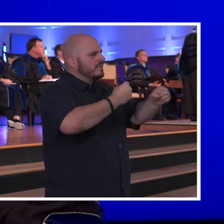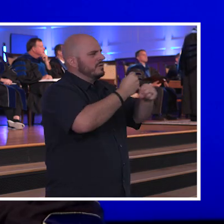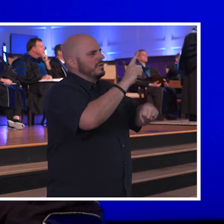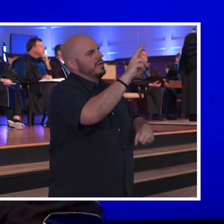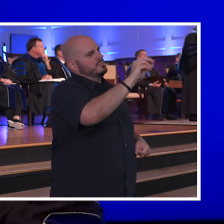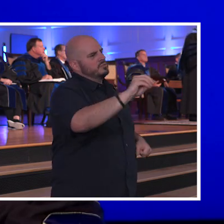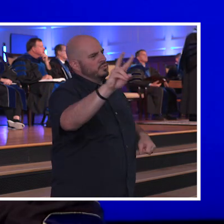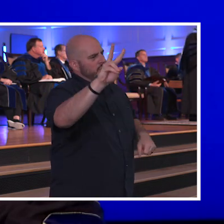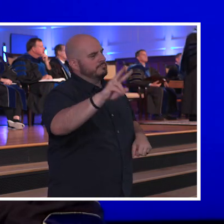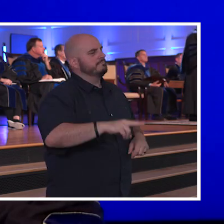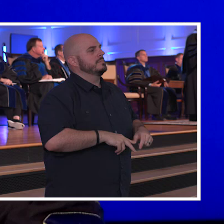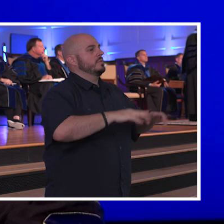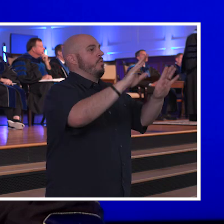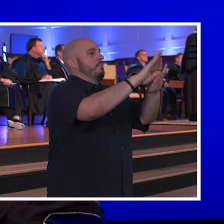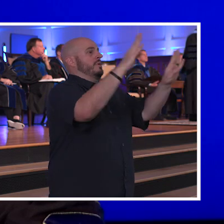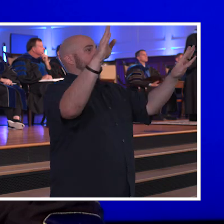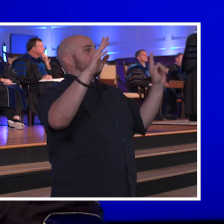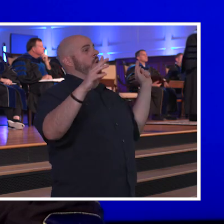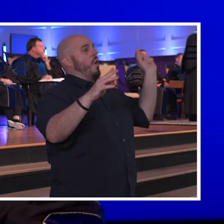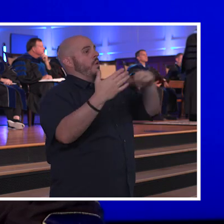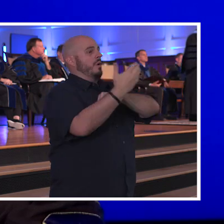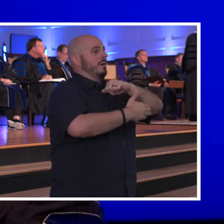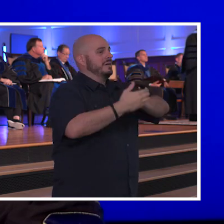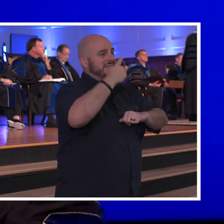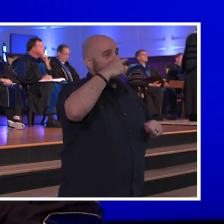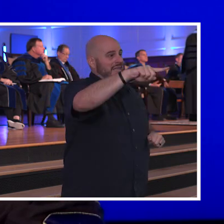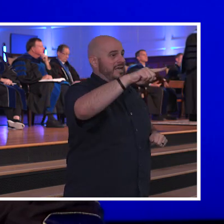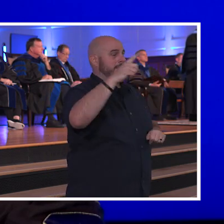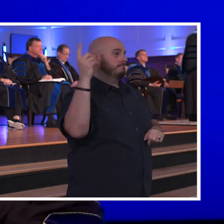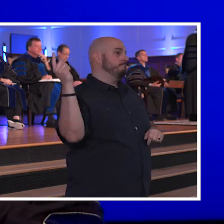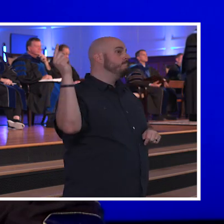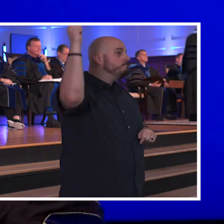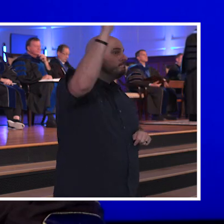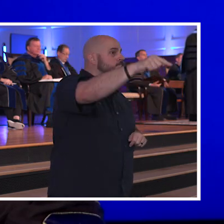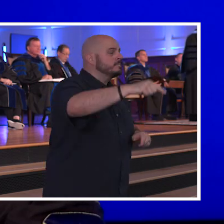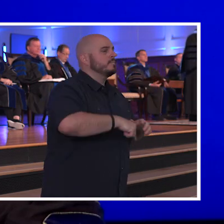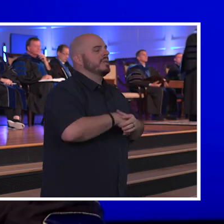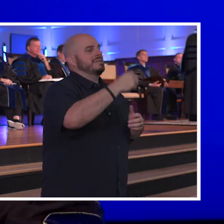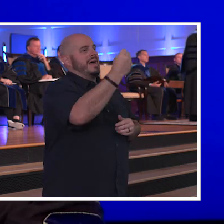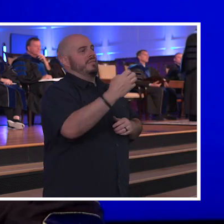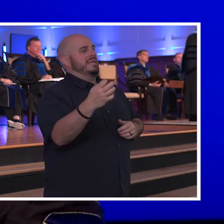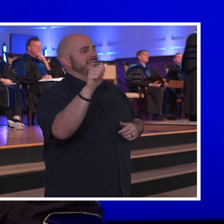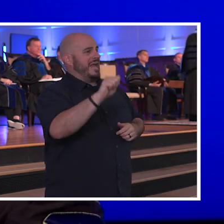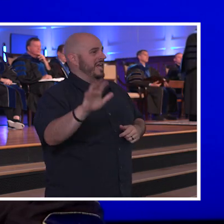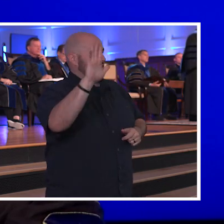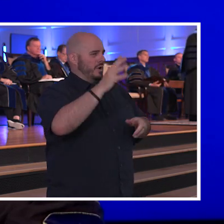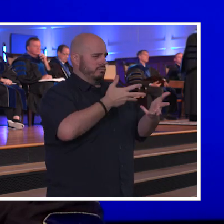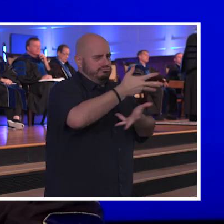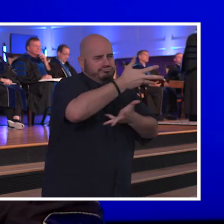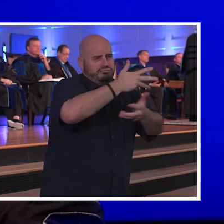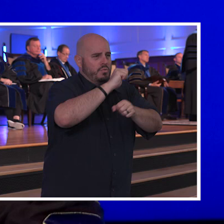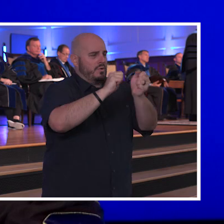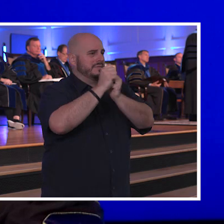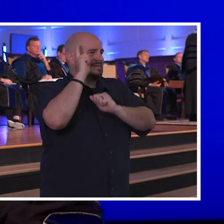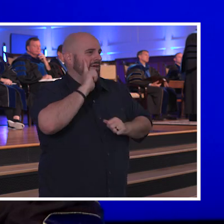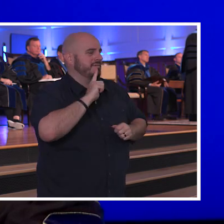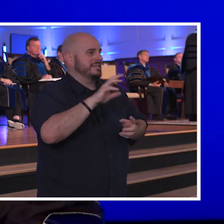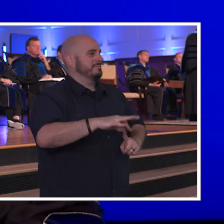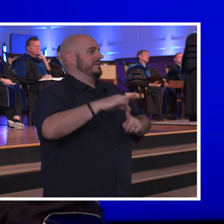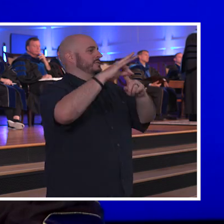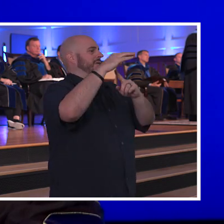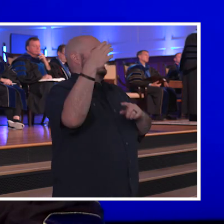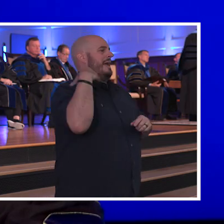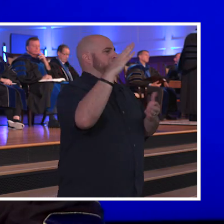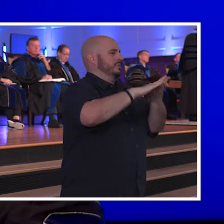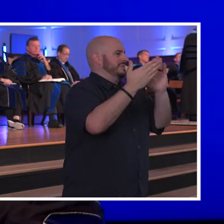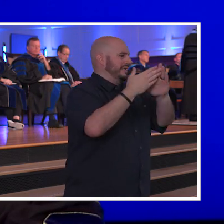to Thailand. She would work with the deaf throughout Southeast Asia, but especially in the city of Bangkok. And as